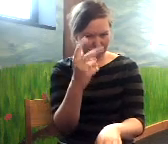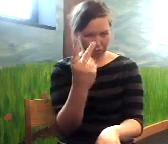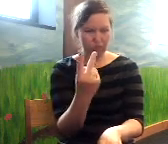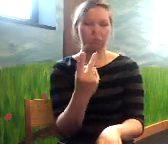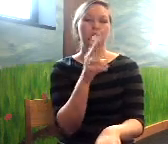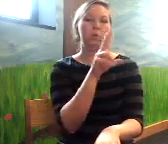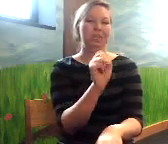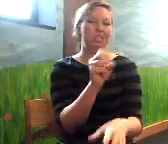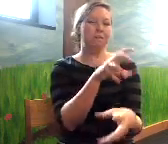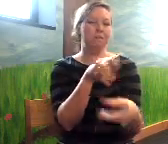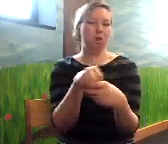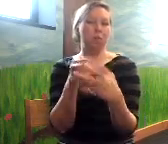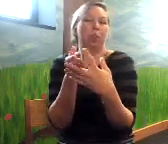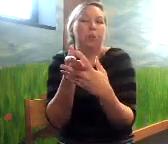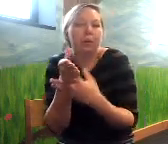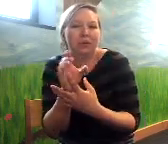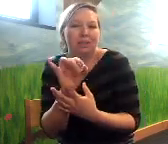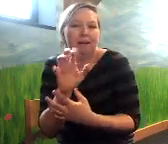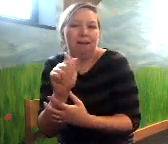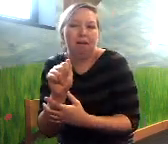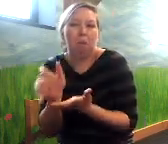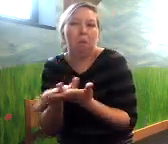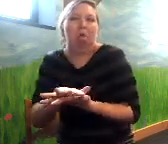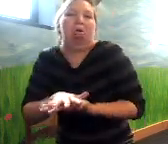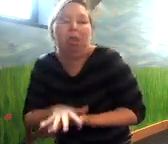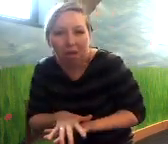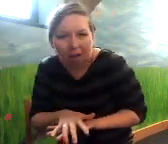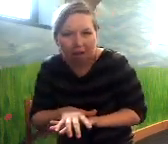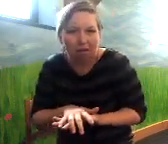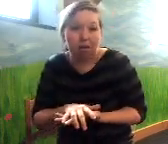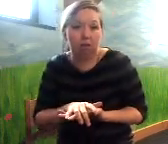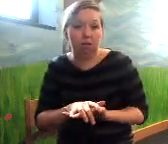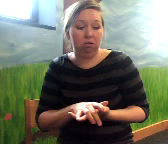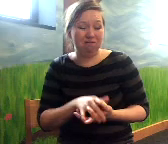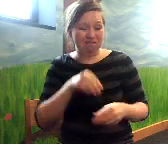support the Diem regime and government in the South.